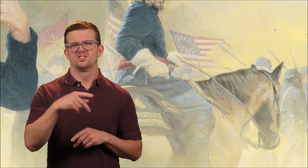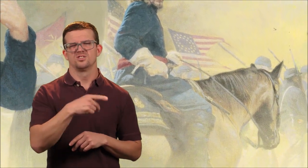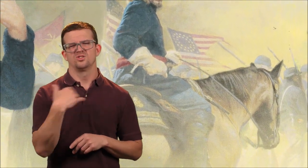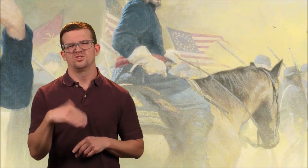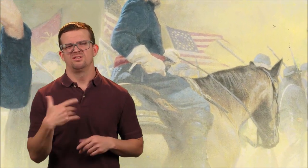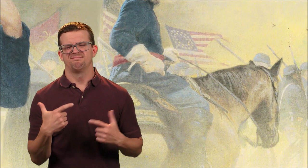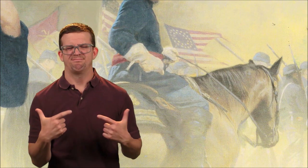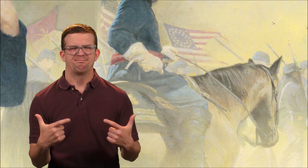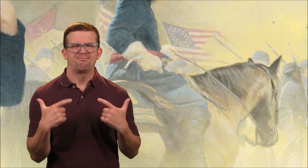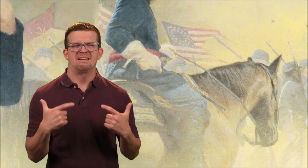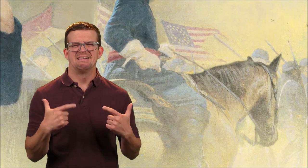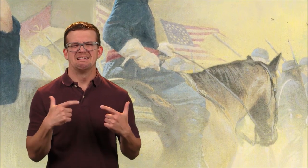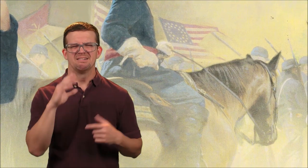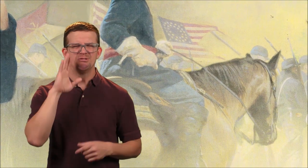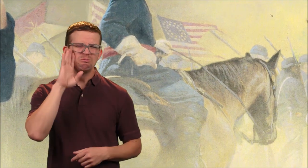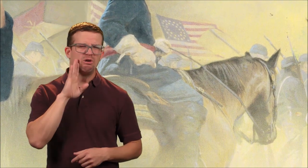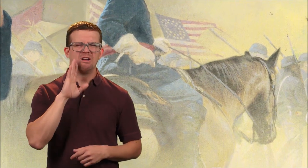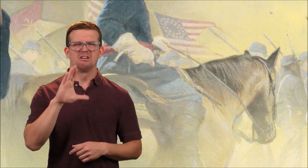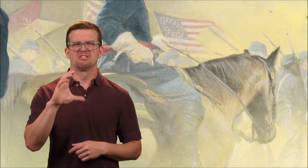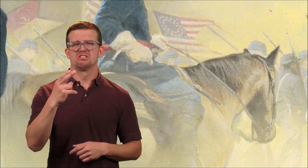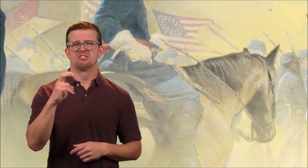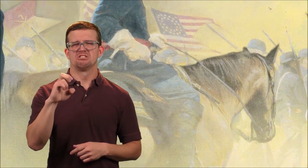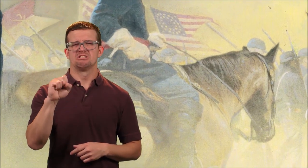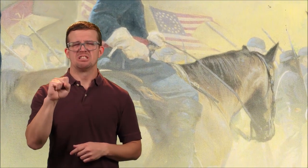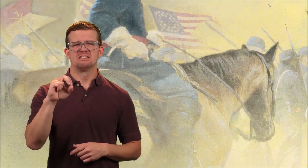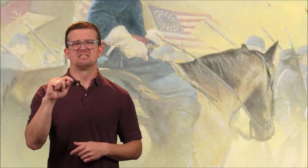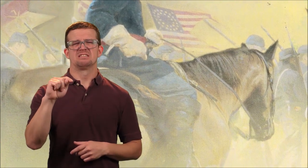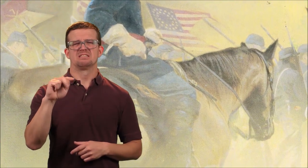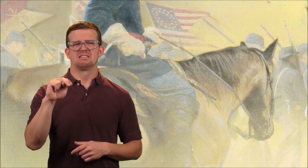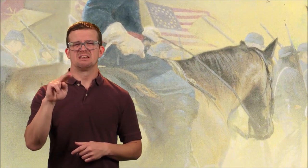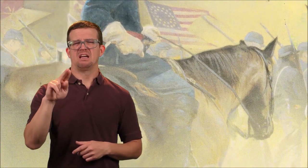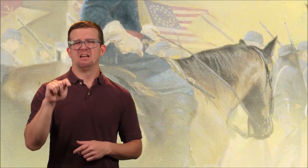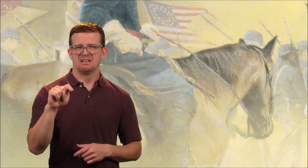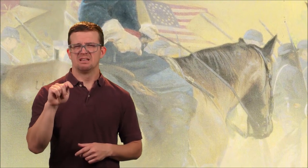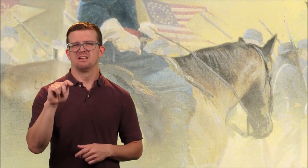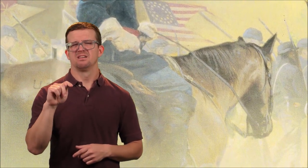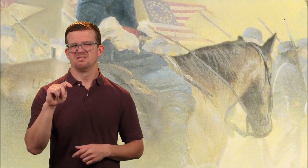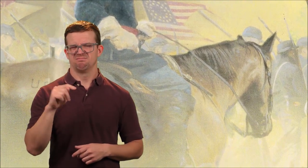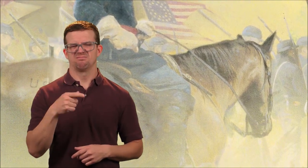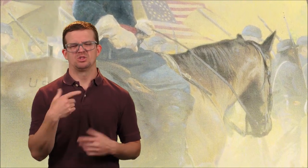Lancer up ahead, the major's powerful chestnut charger.